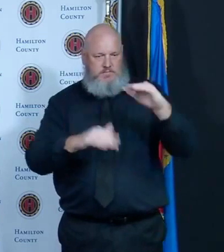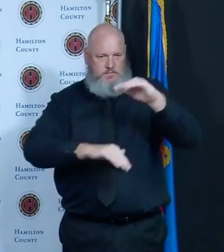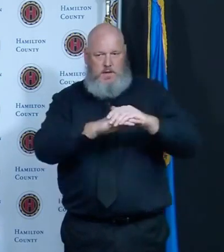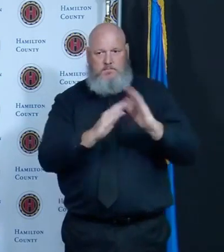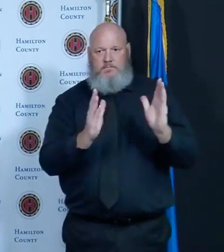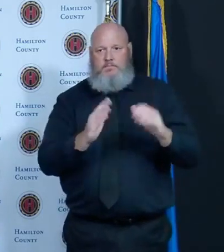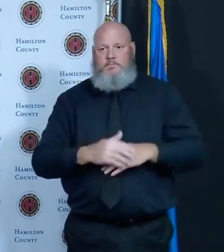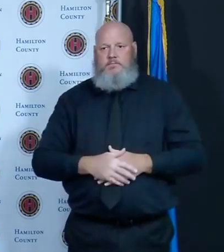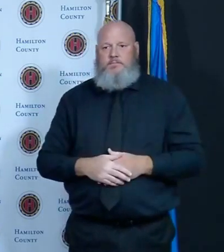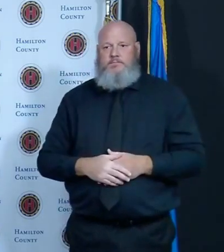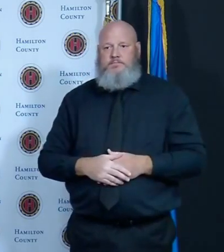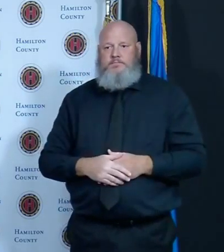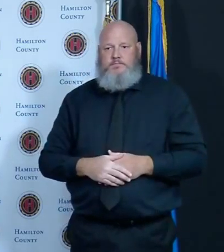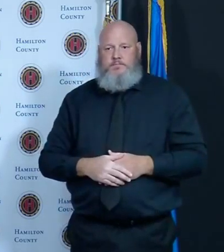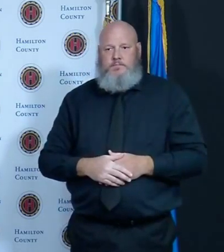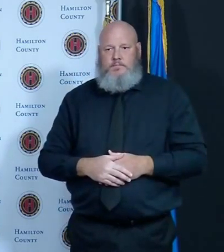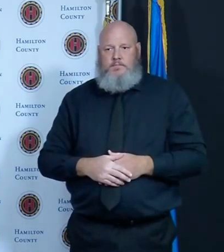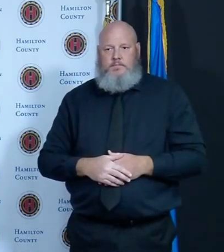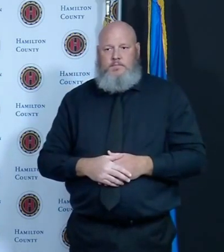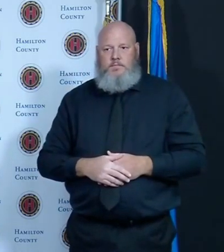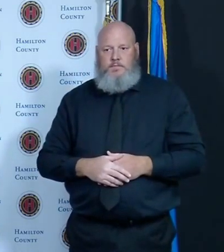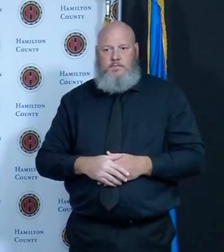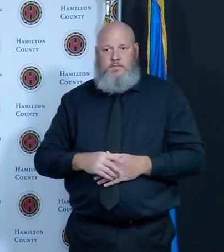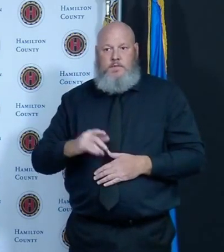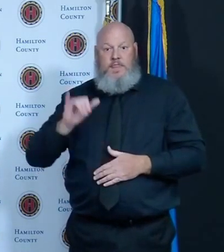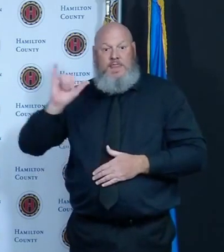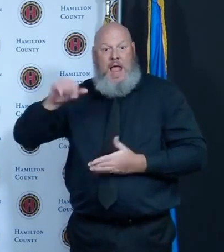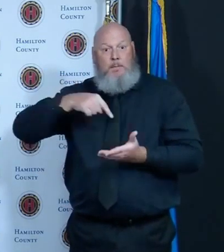local borrowers in these programs.